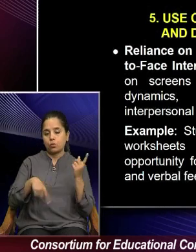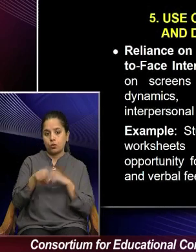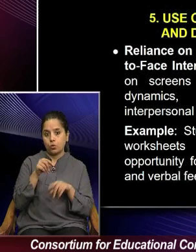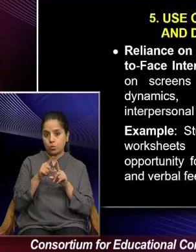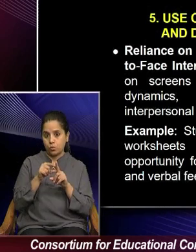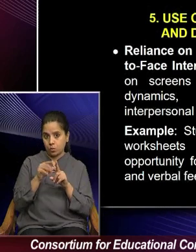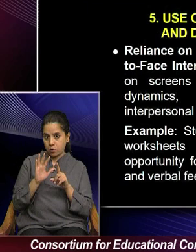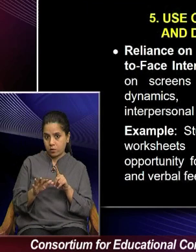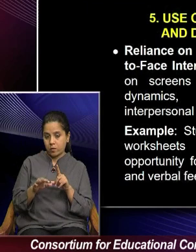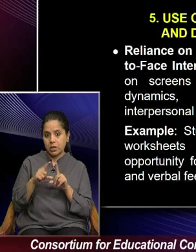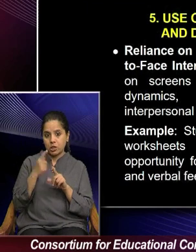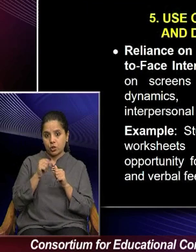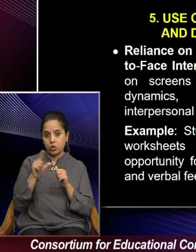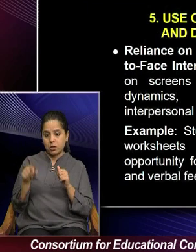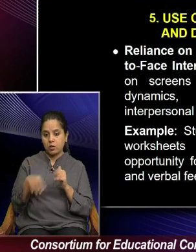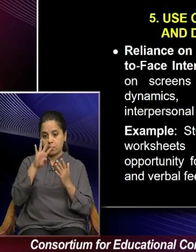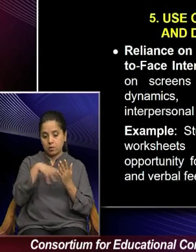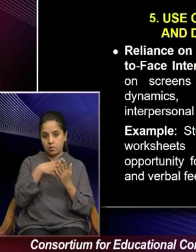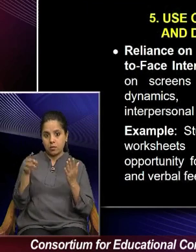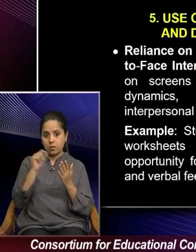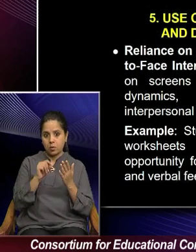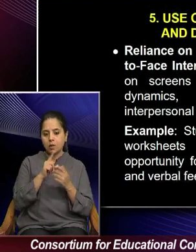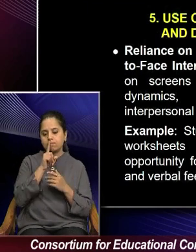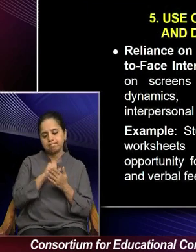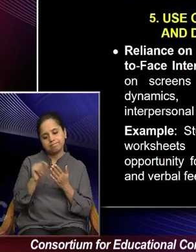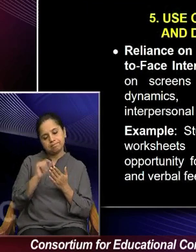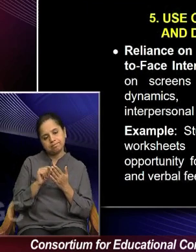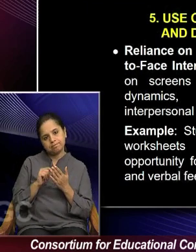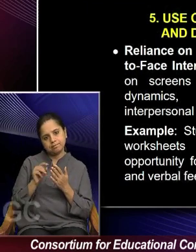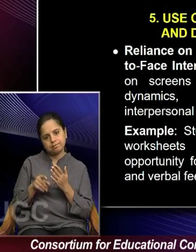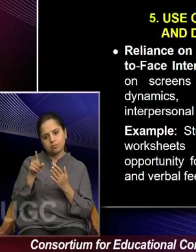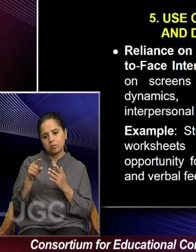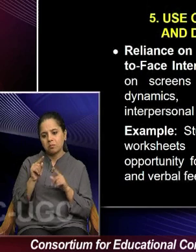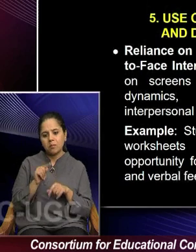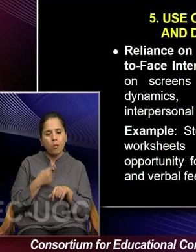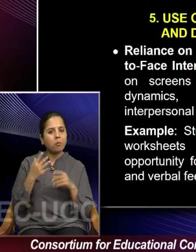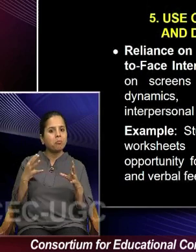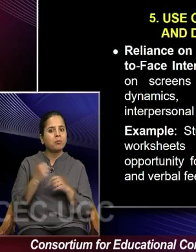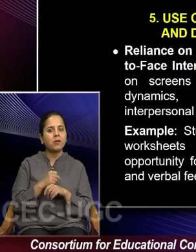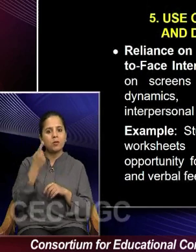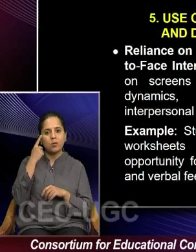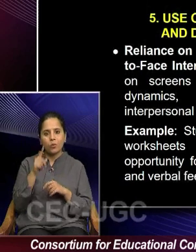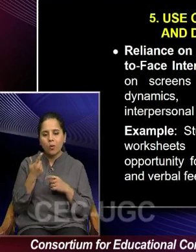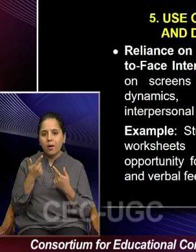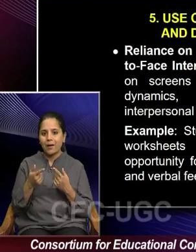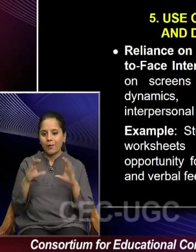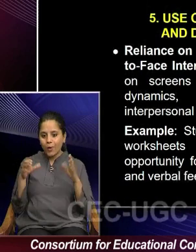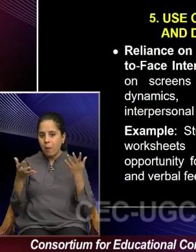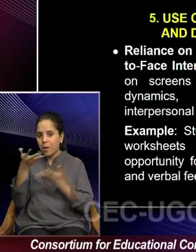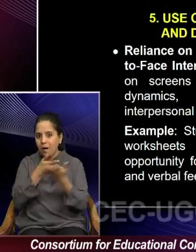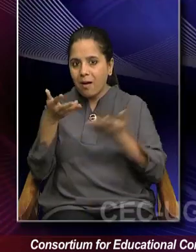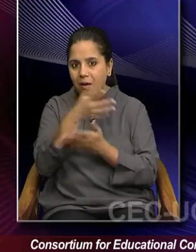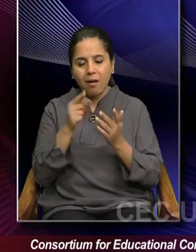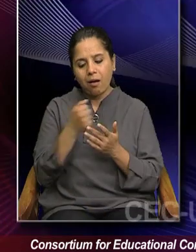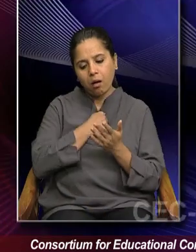completing the digital worksheets in silence, they miss the opportunity for the live group